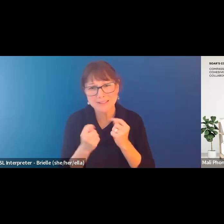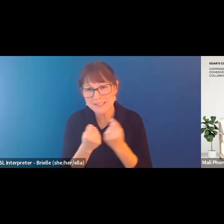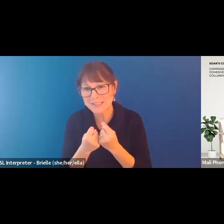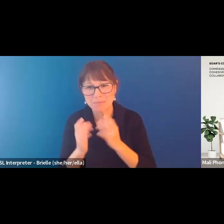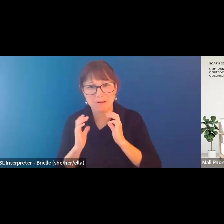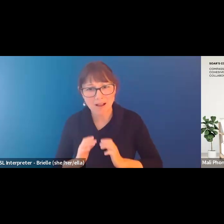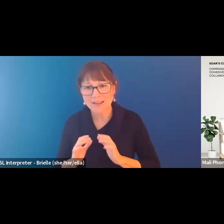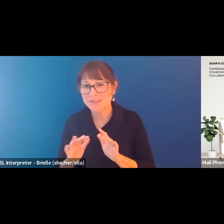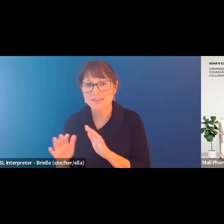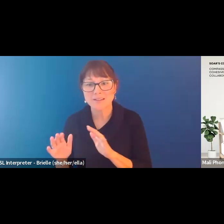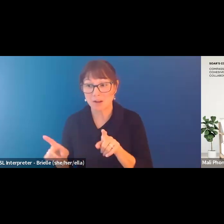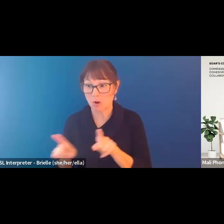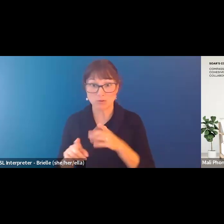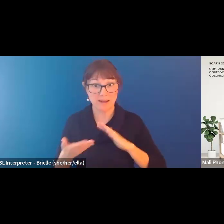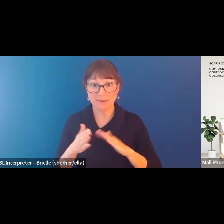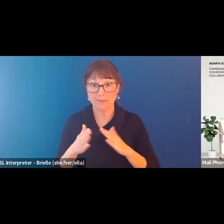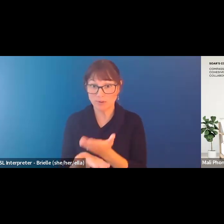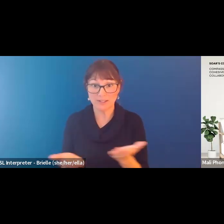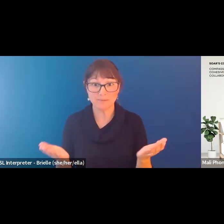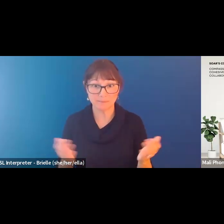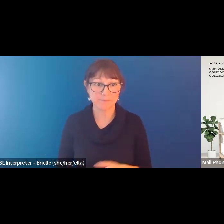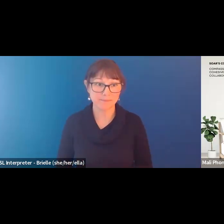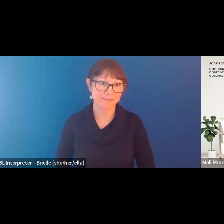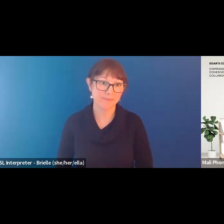also throughout my community members.